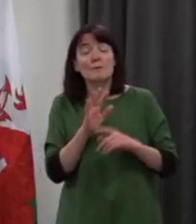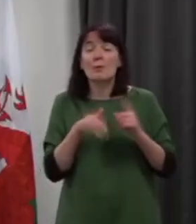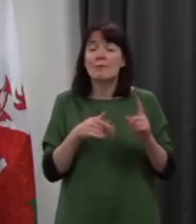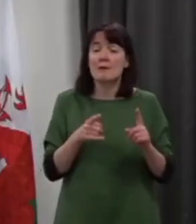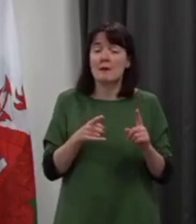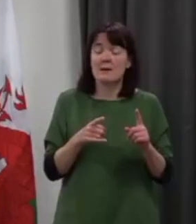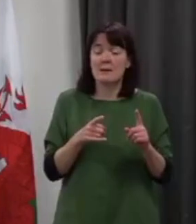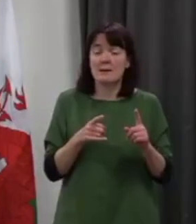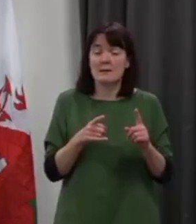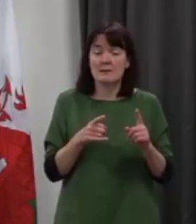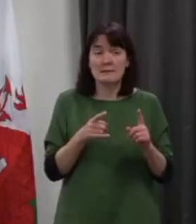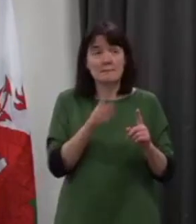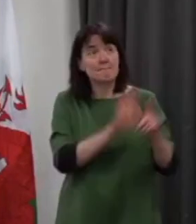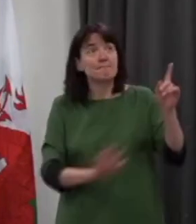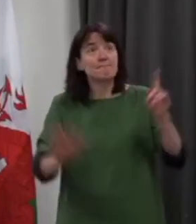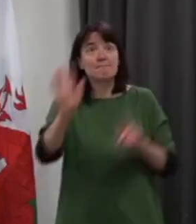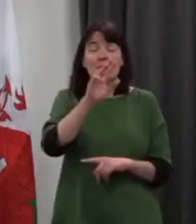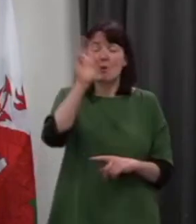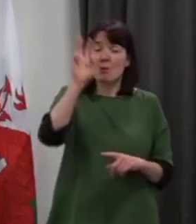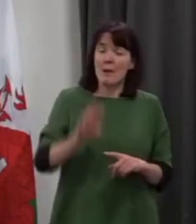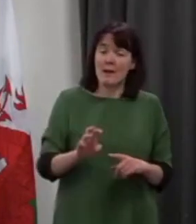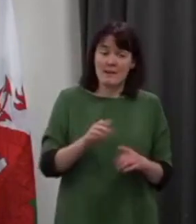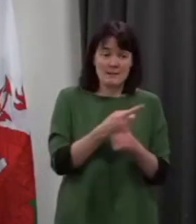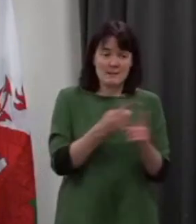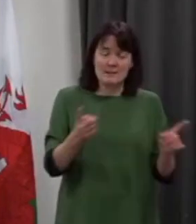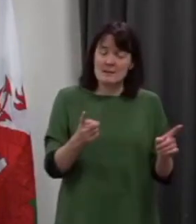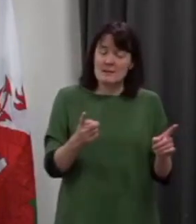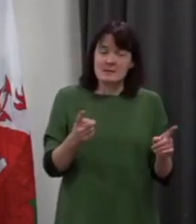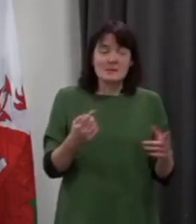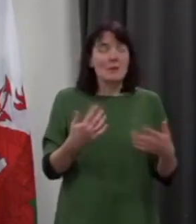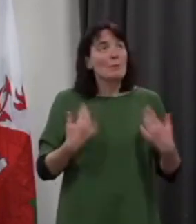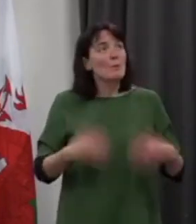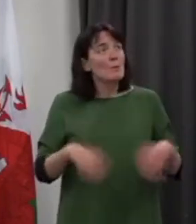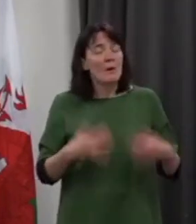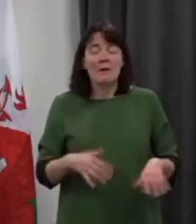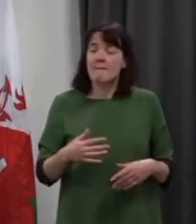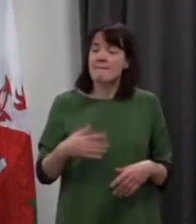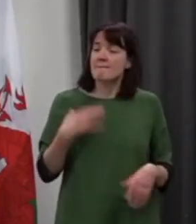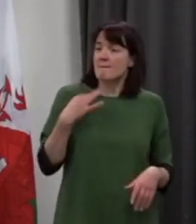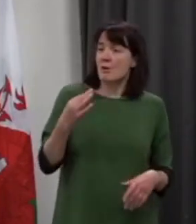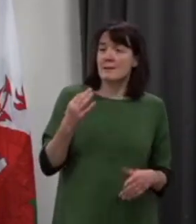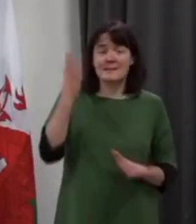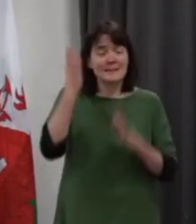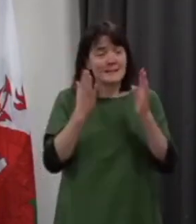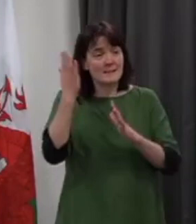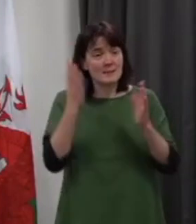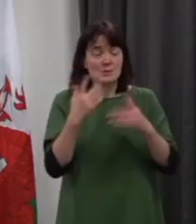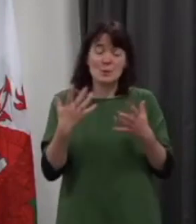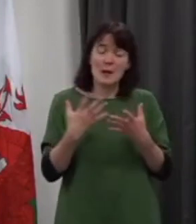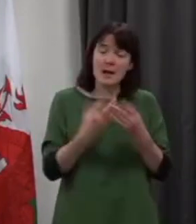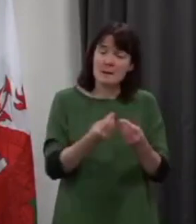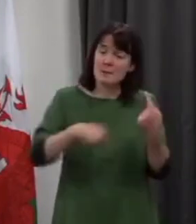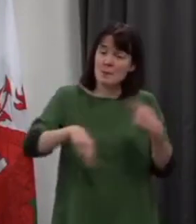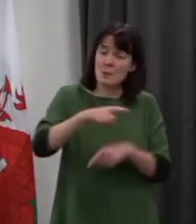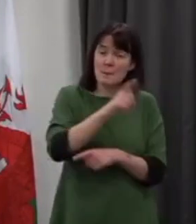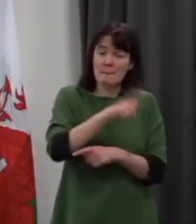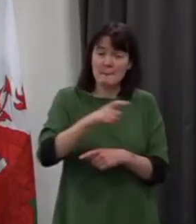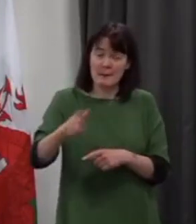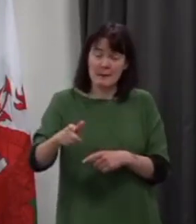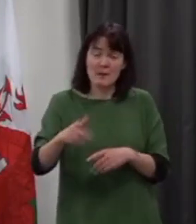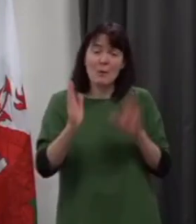we've had from people throughout Wales who offered to volunteer to support people who are isolating or vulnerable and to support